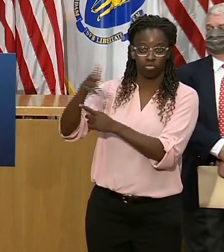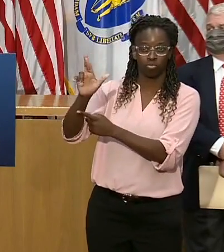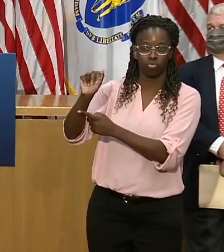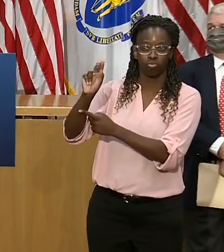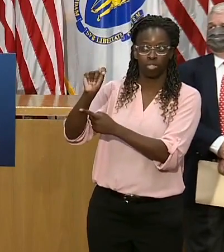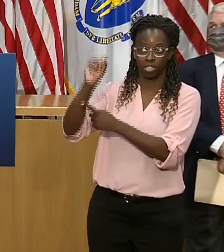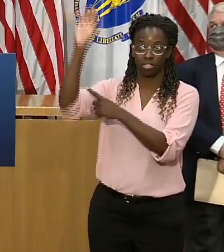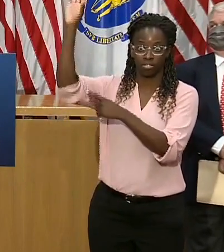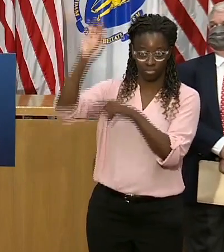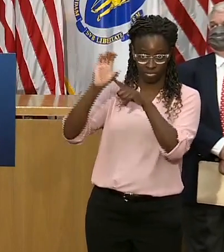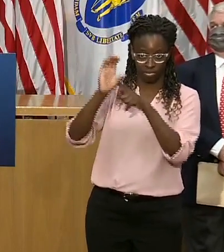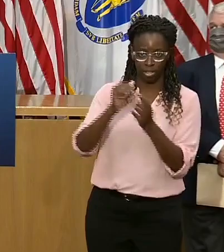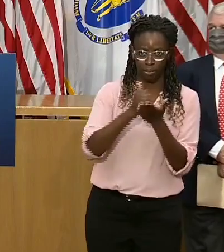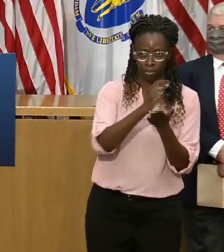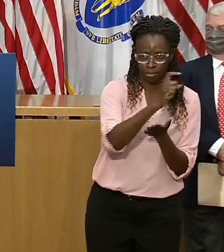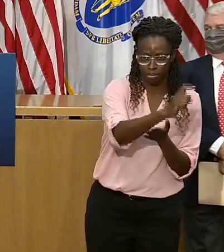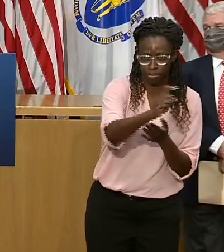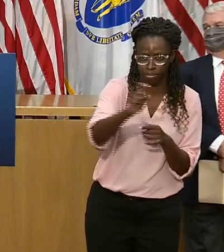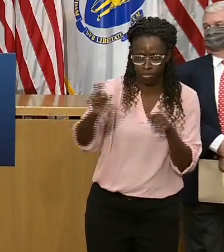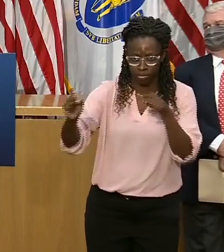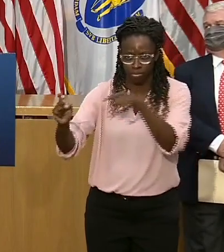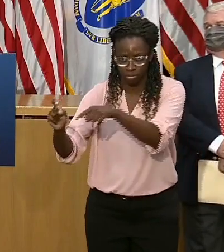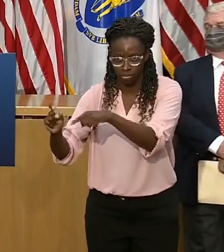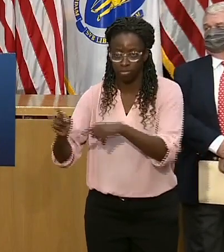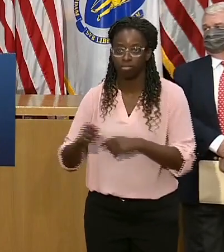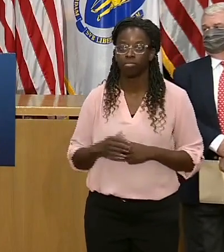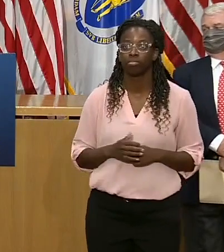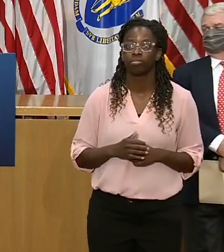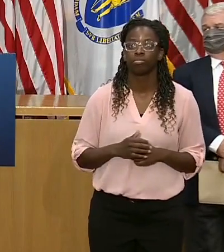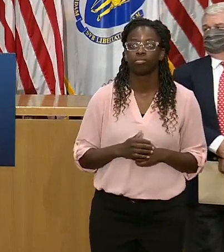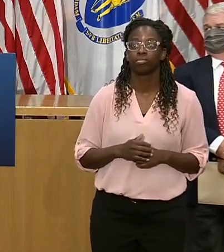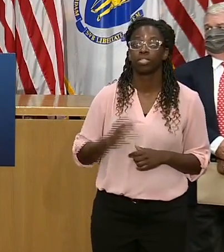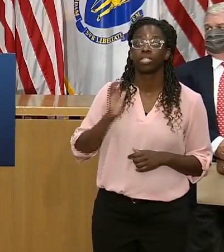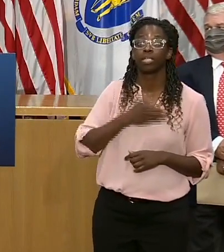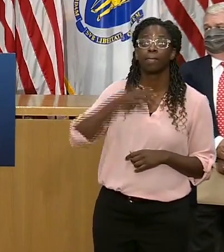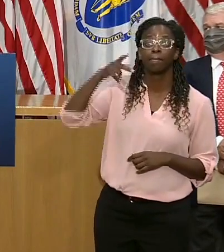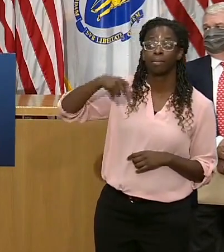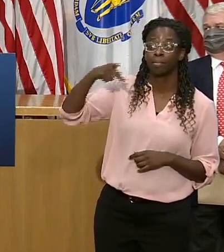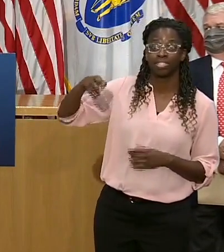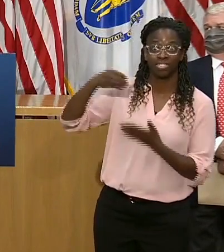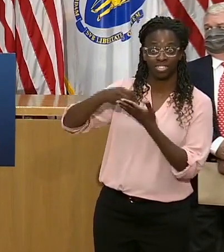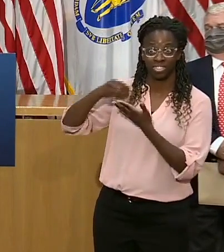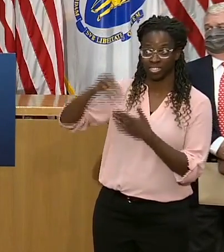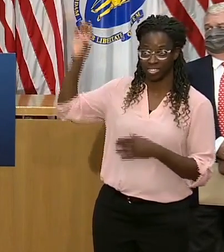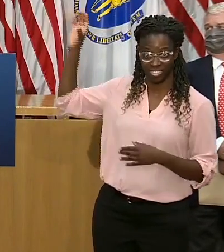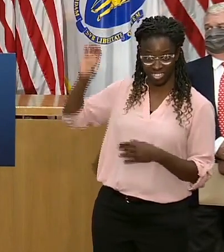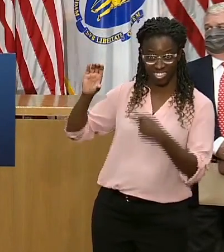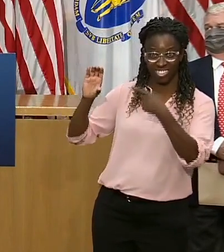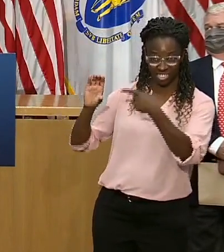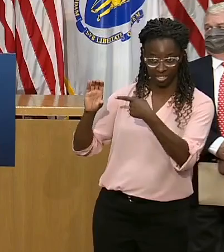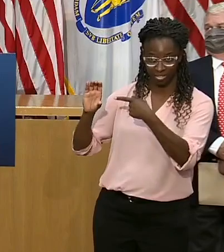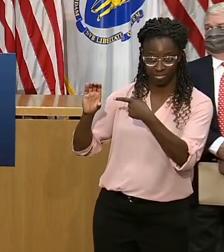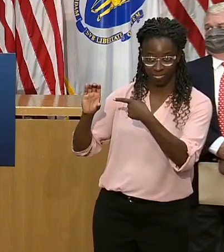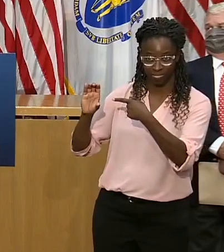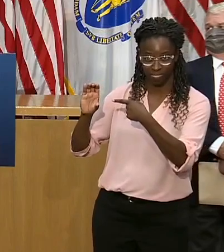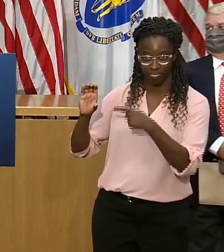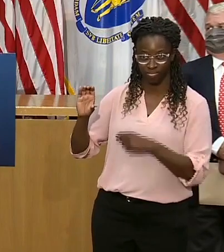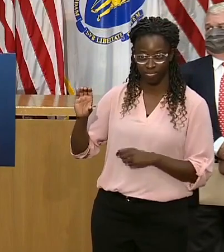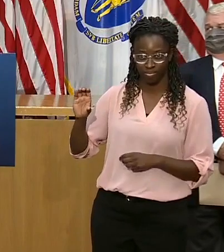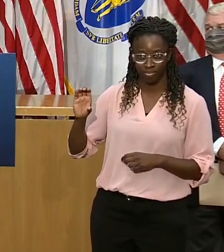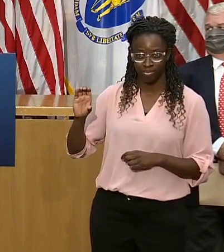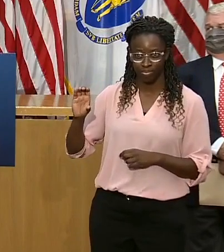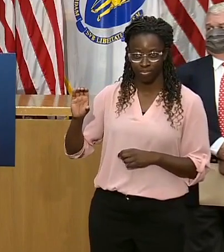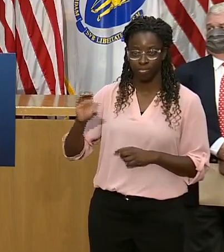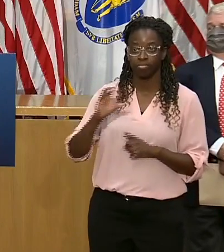where the PPP dollars went, a very large number of small companies got that money, but we have so many small businesses, it